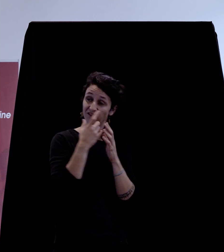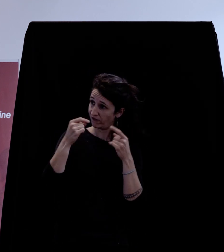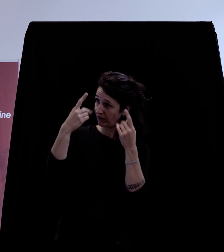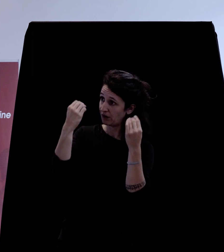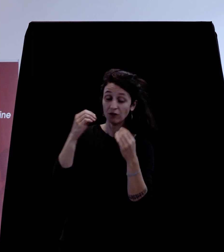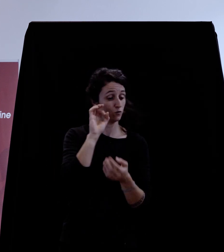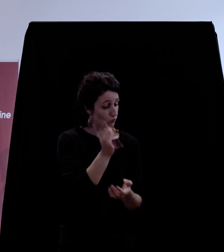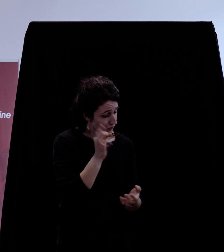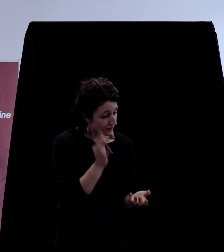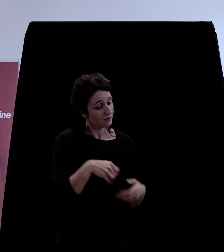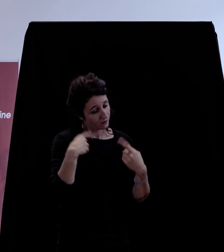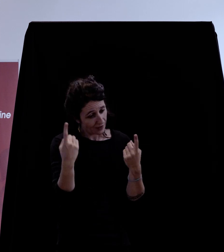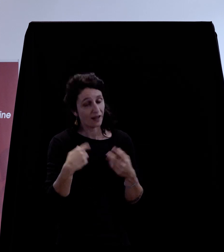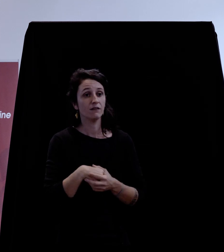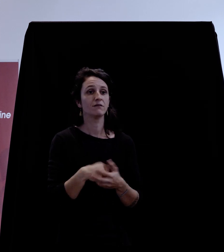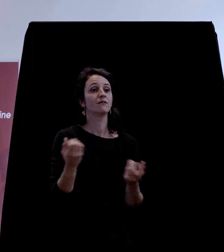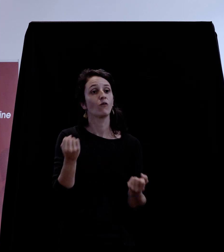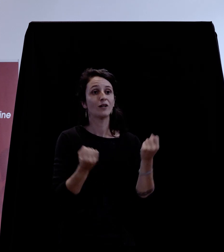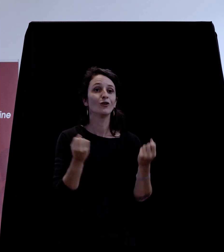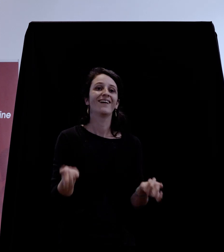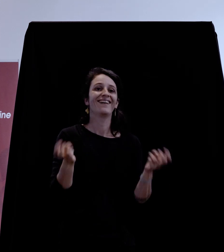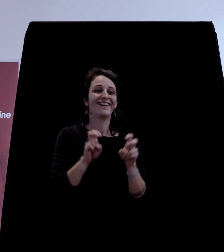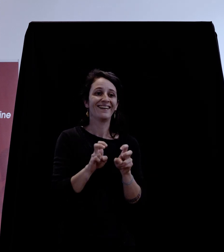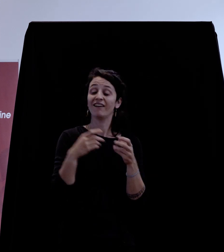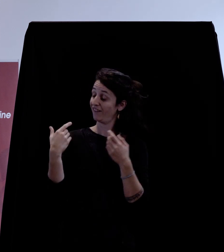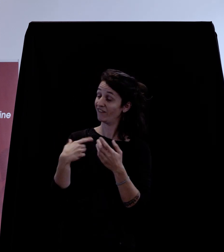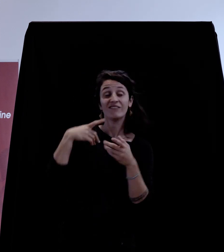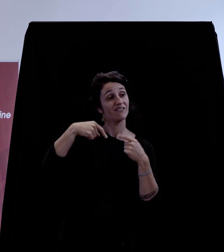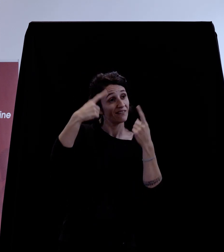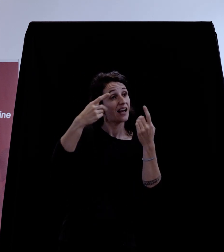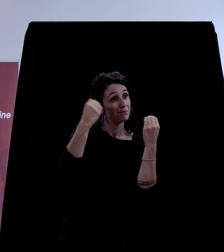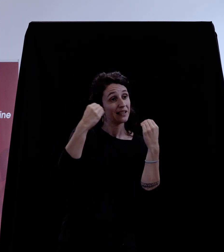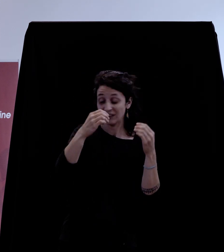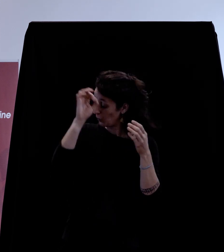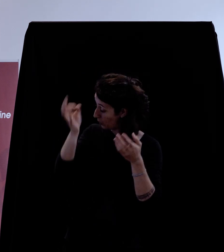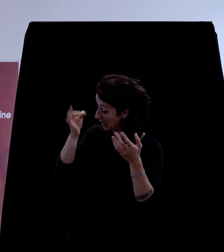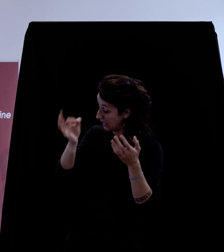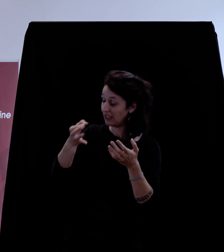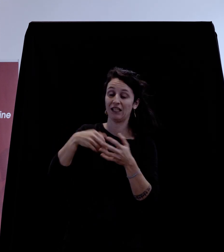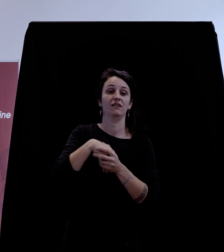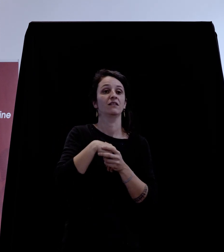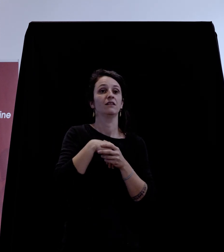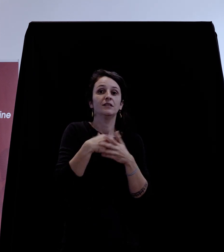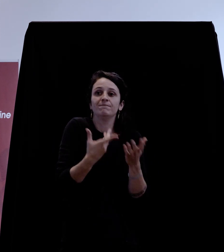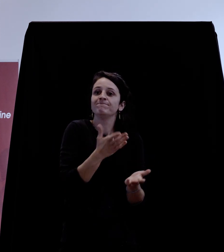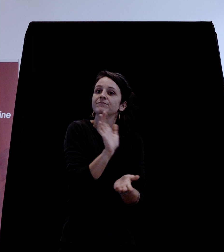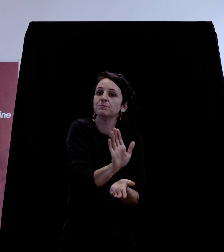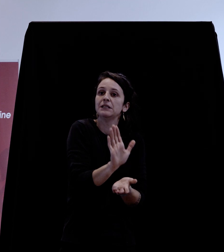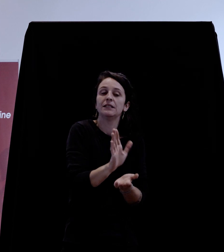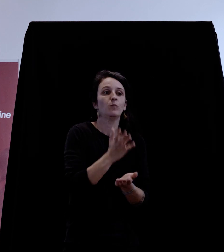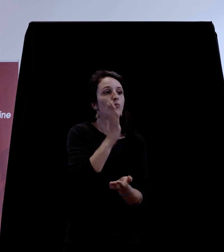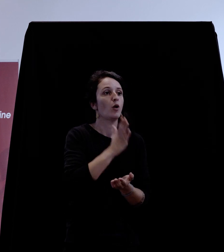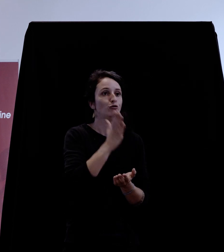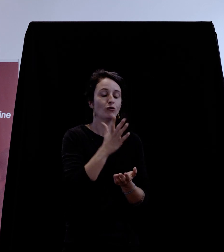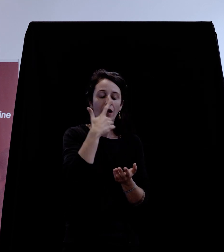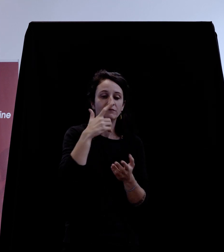going to the grocery store. This compulsive need to know what's happening. Very, very typical as